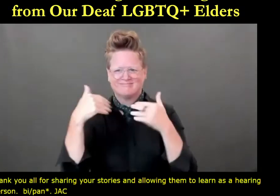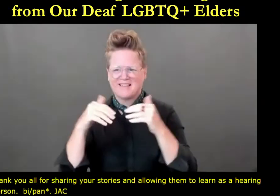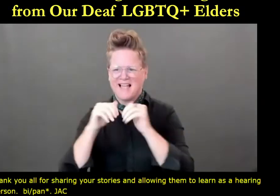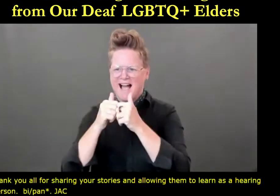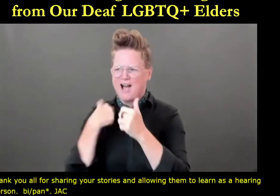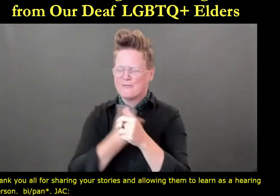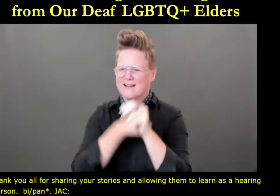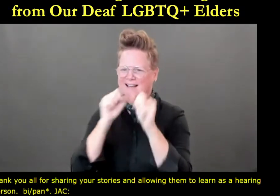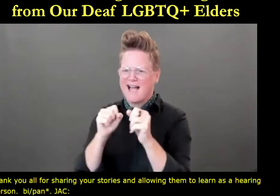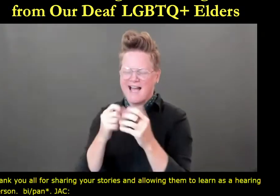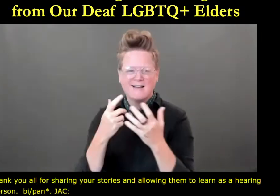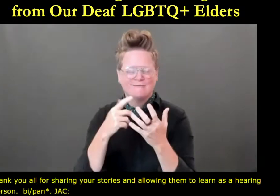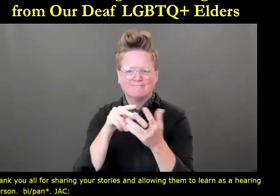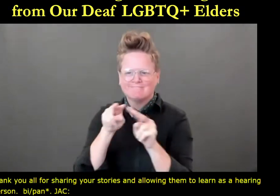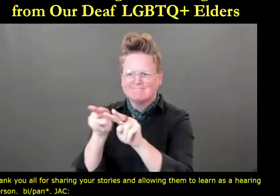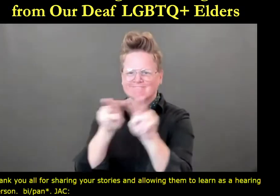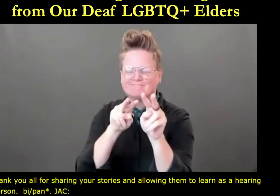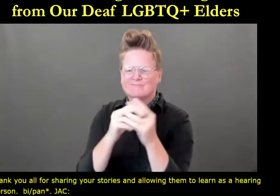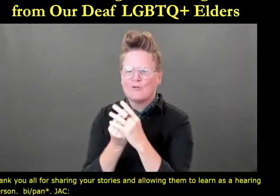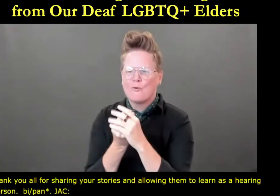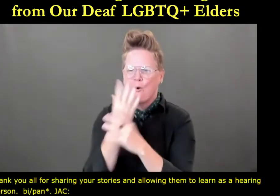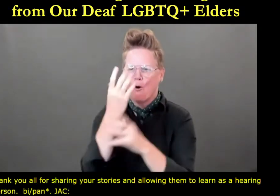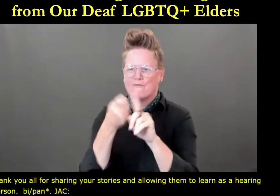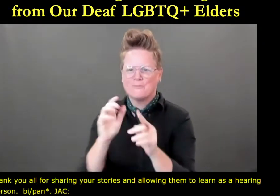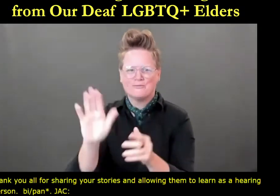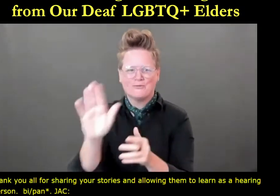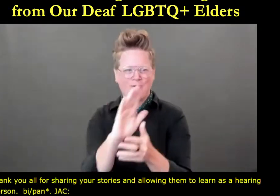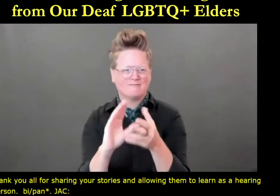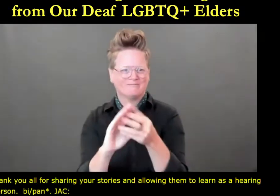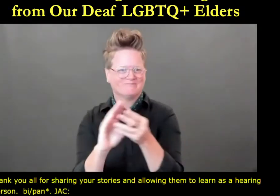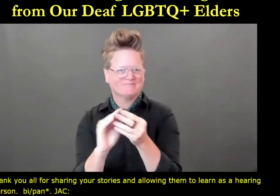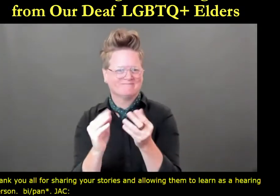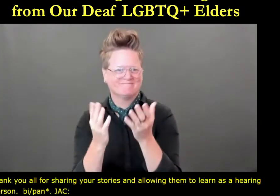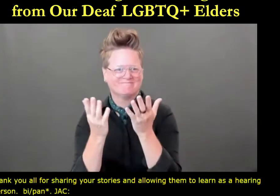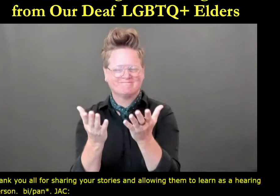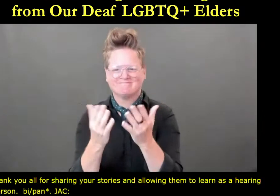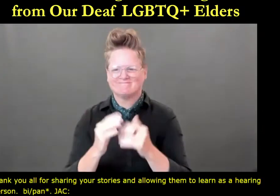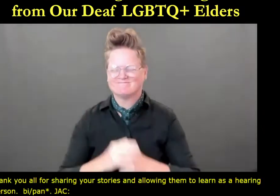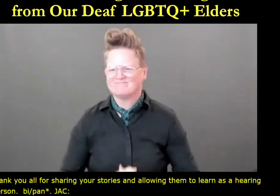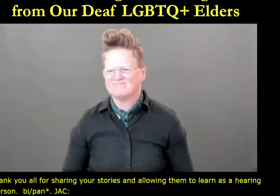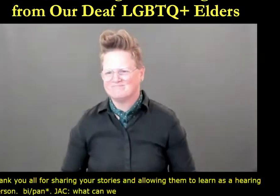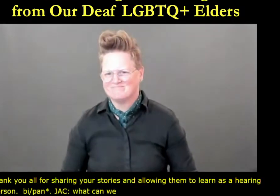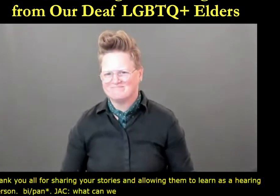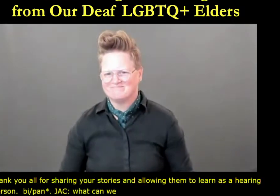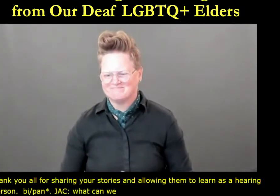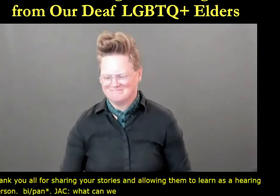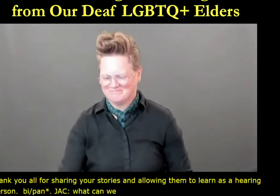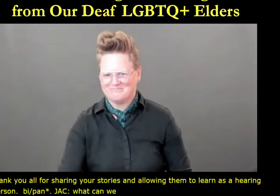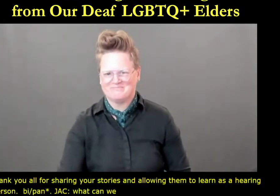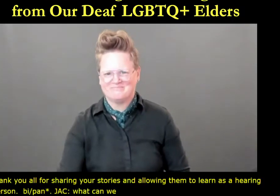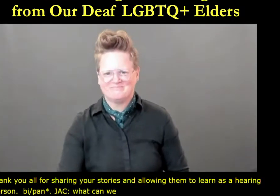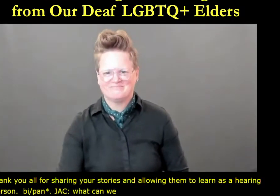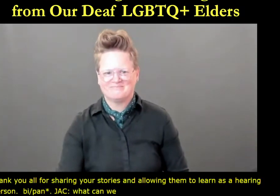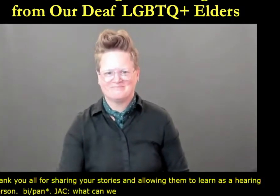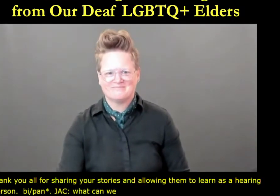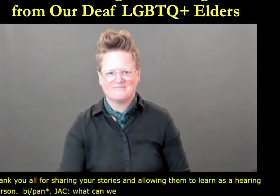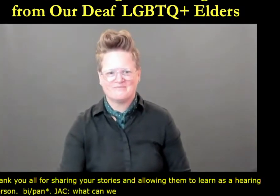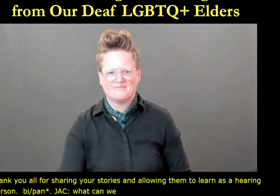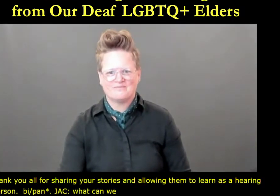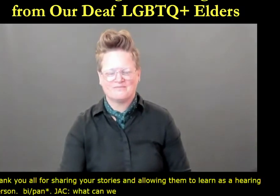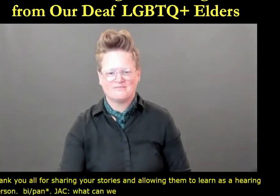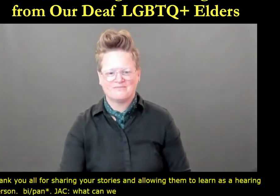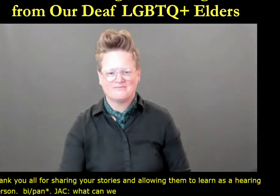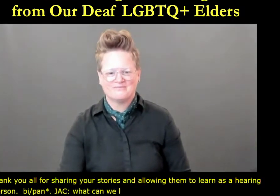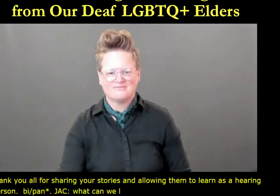um